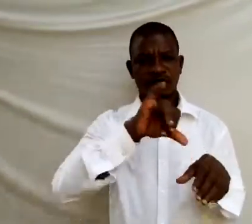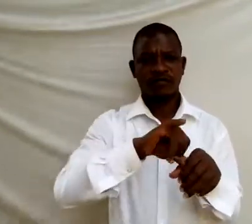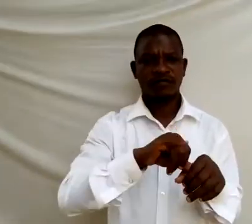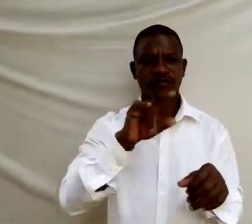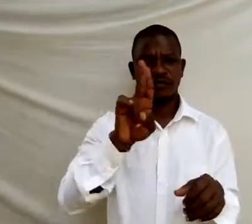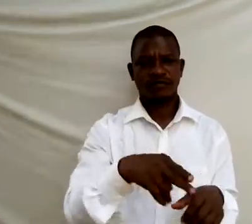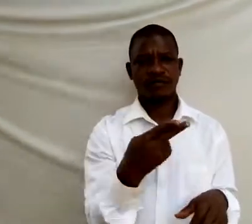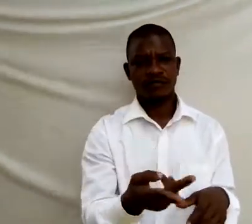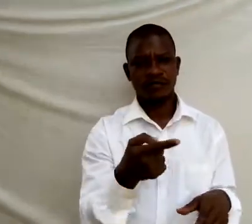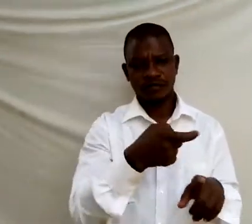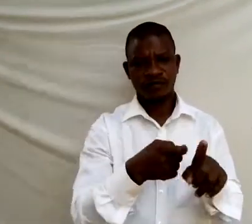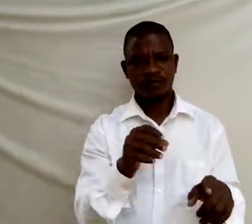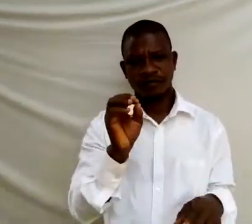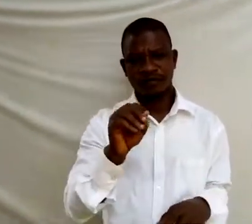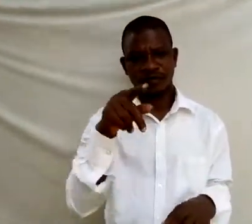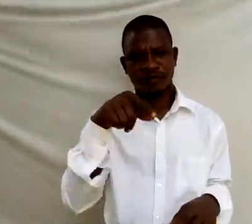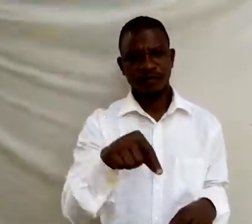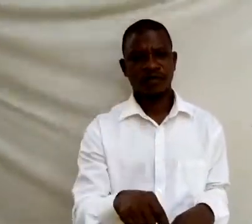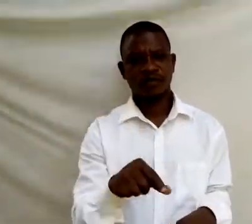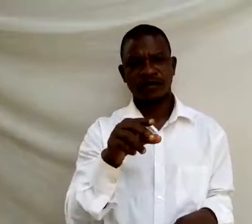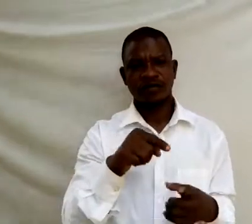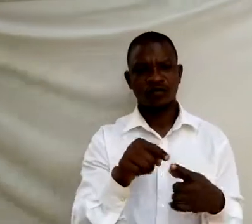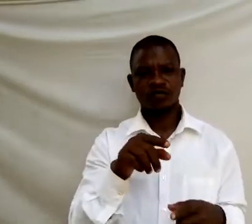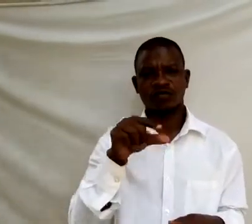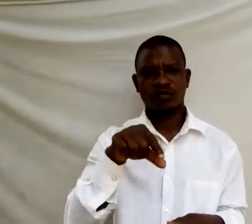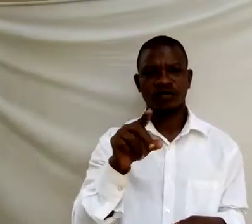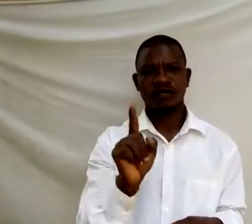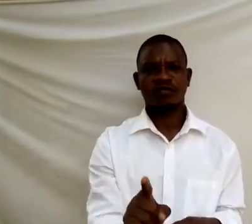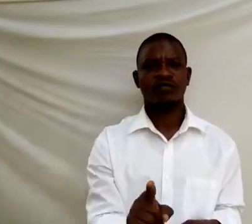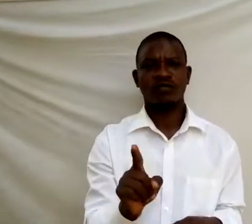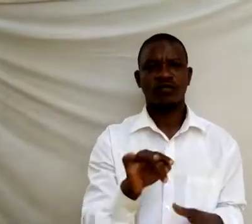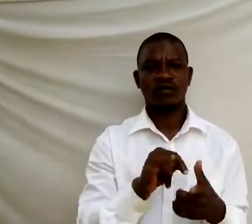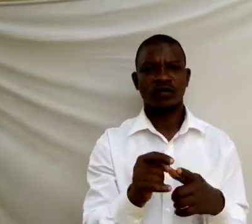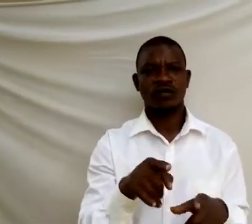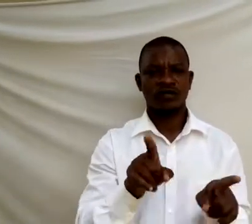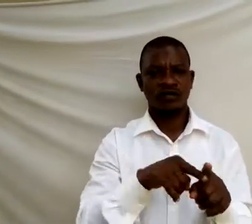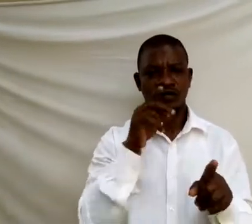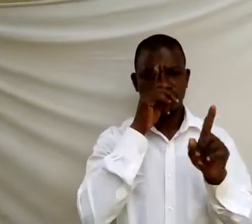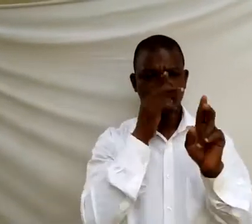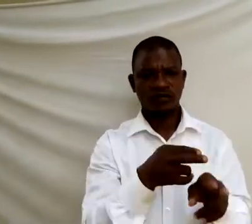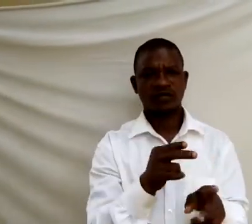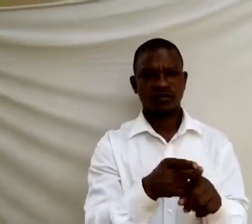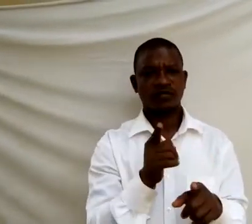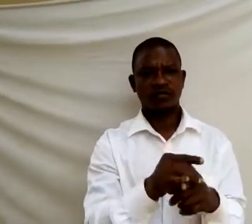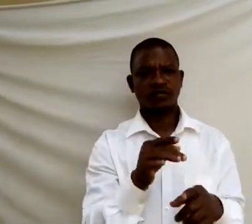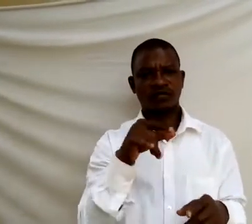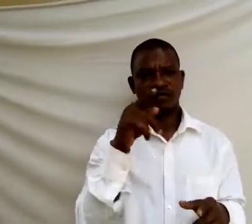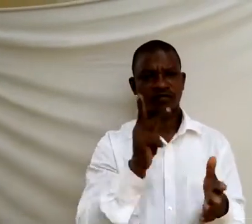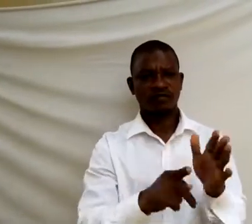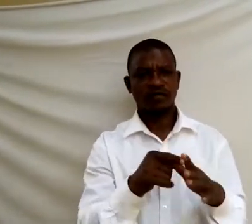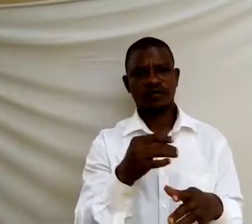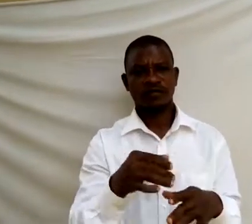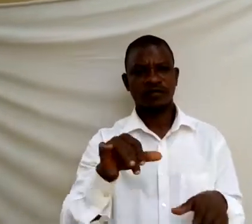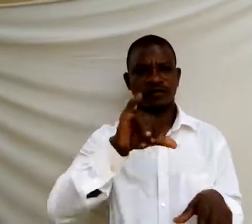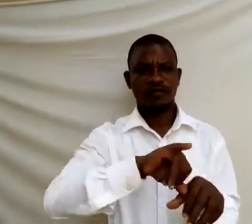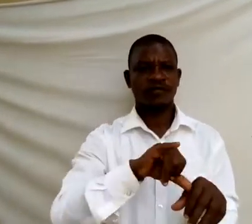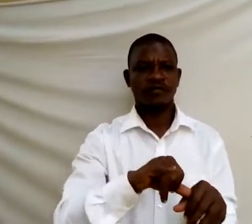falls from OQ to Q1. As a result, the price of petrol